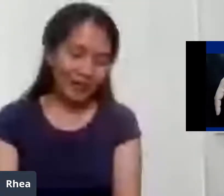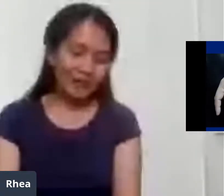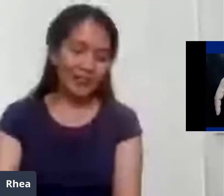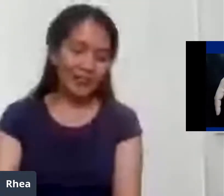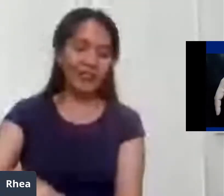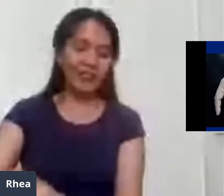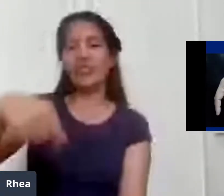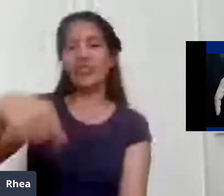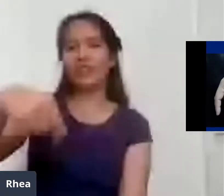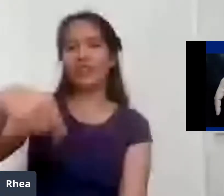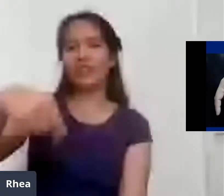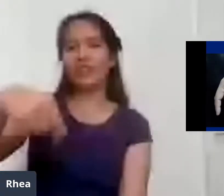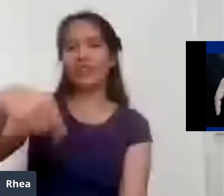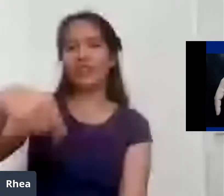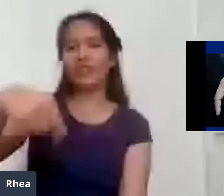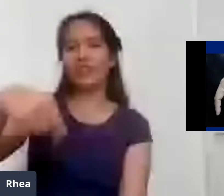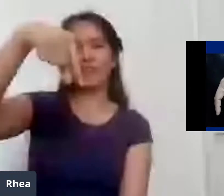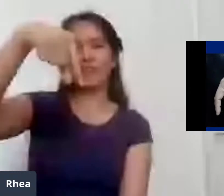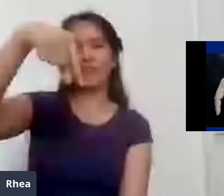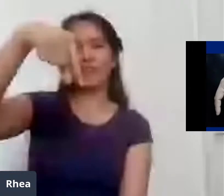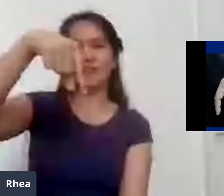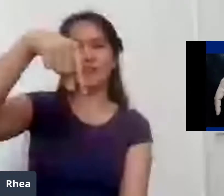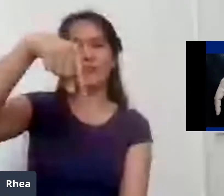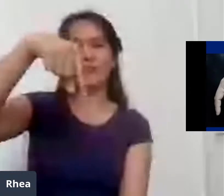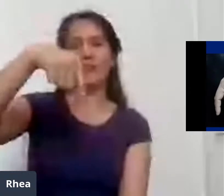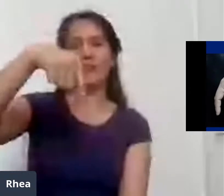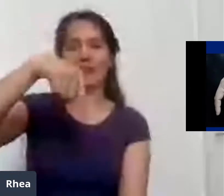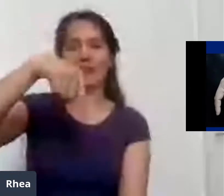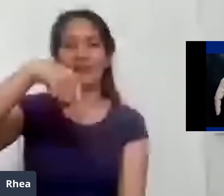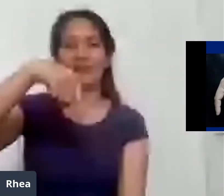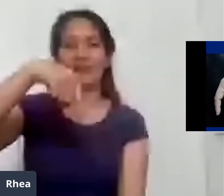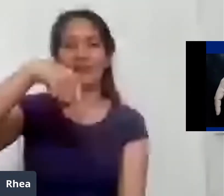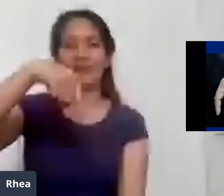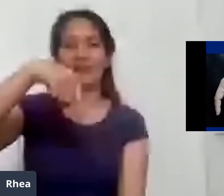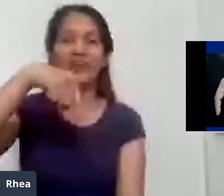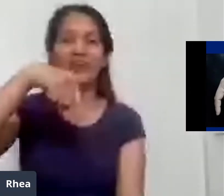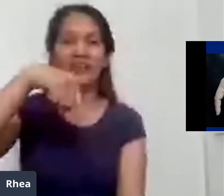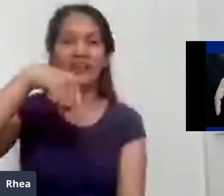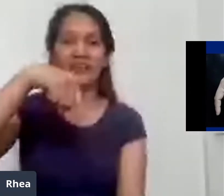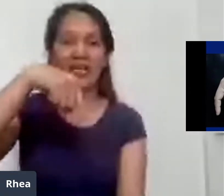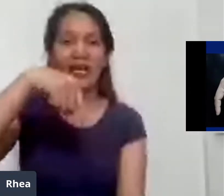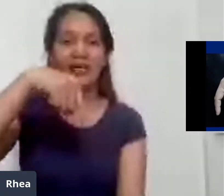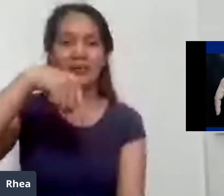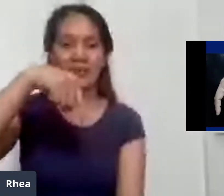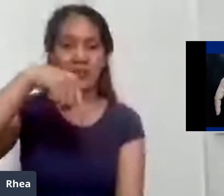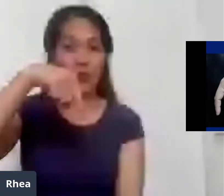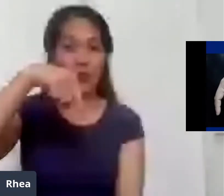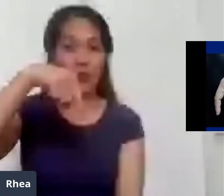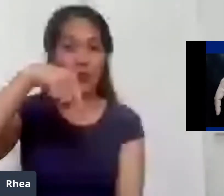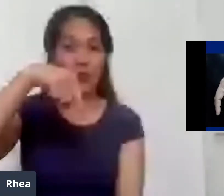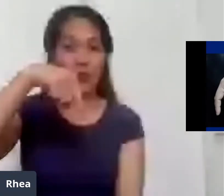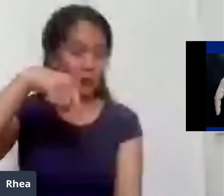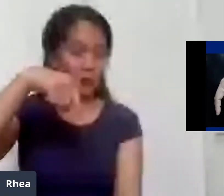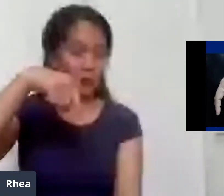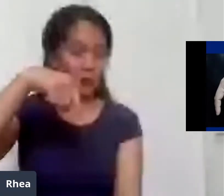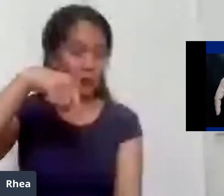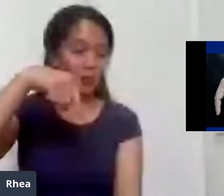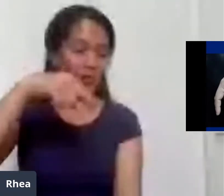Next, we have the letter Q. The very popular word for this time is called